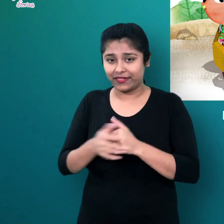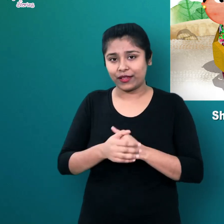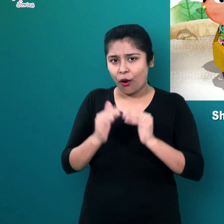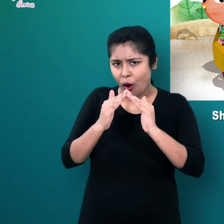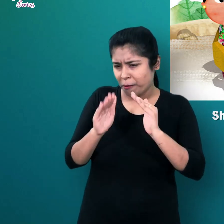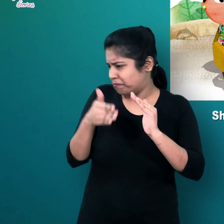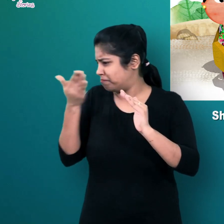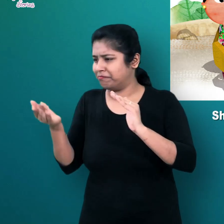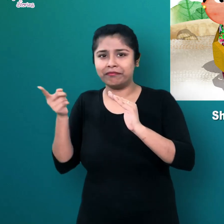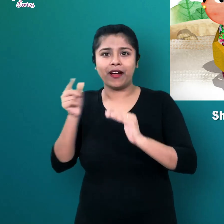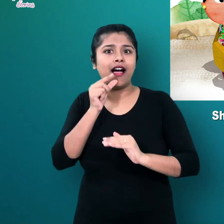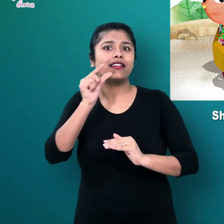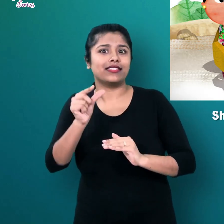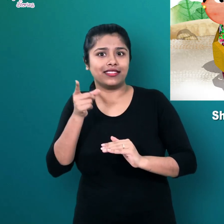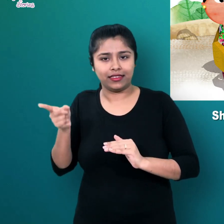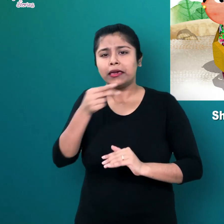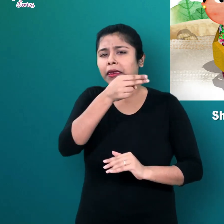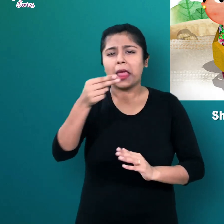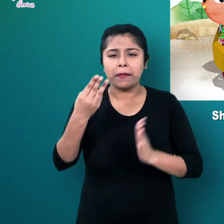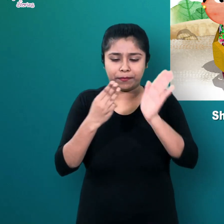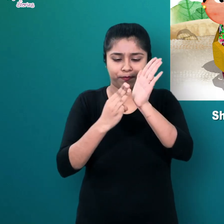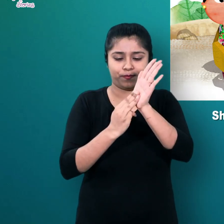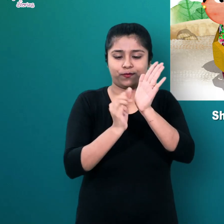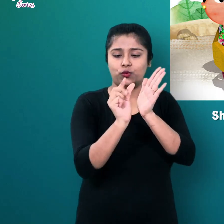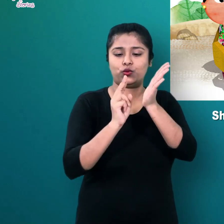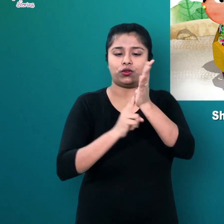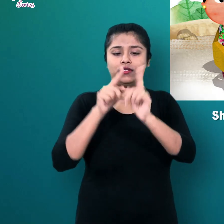She told Munira auntie, who lived next door.